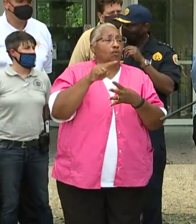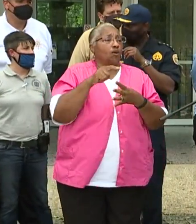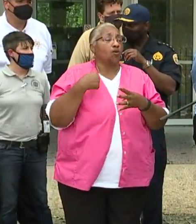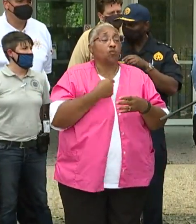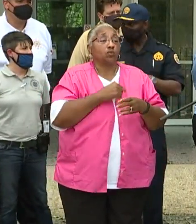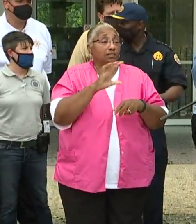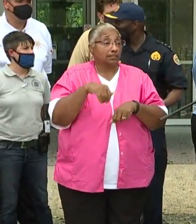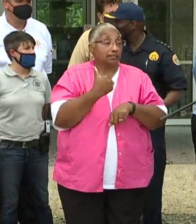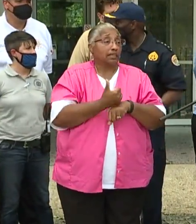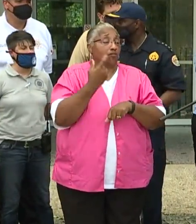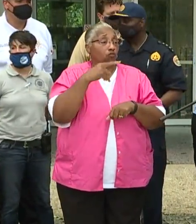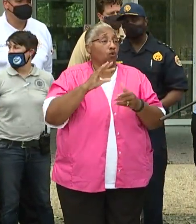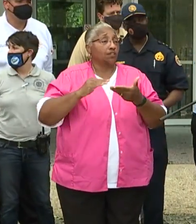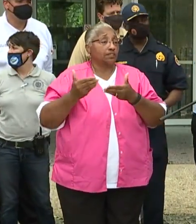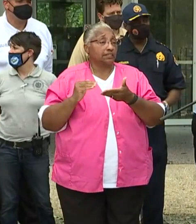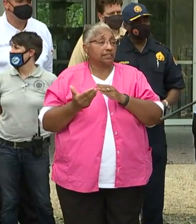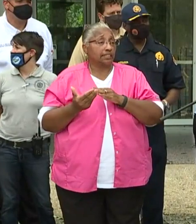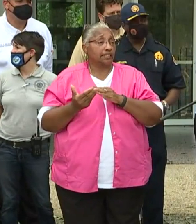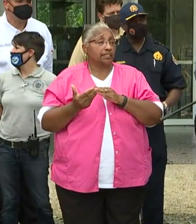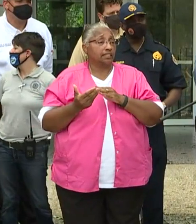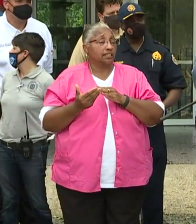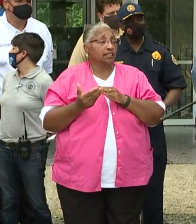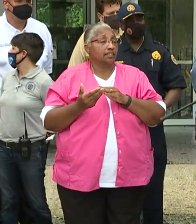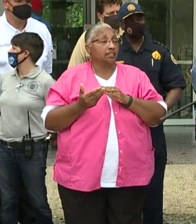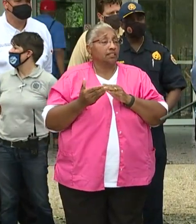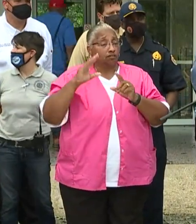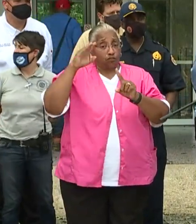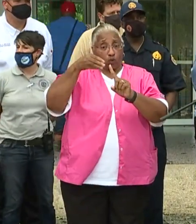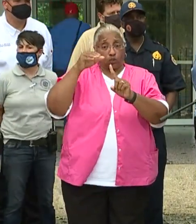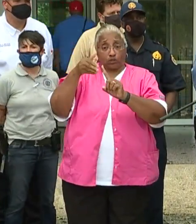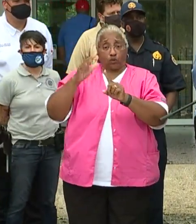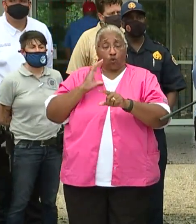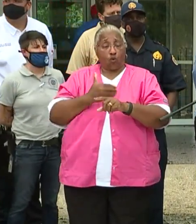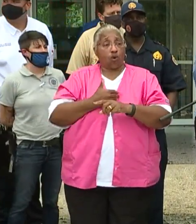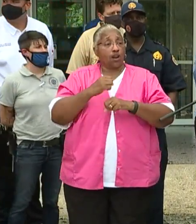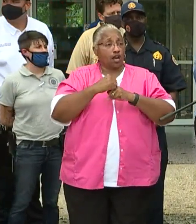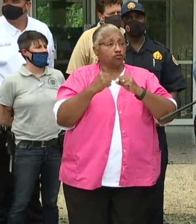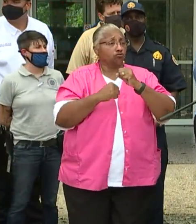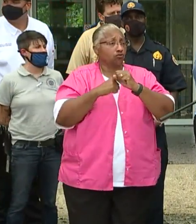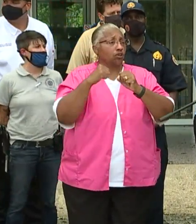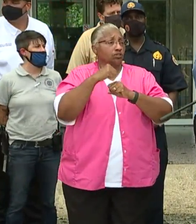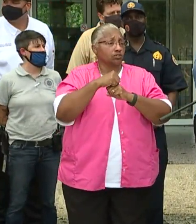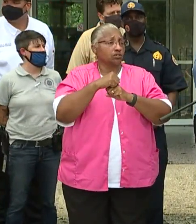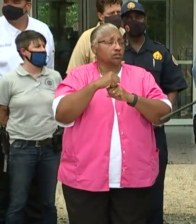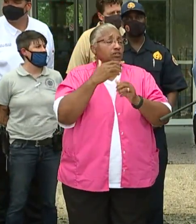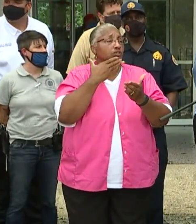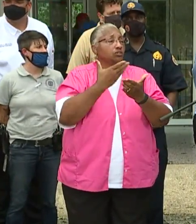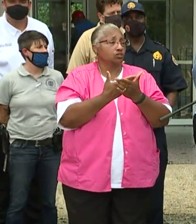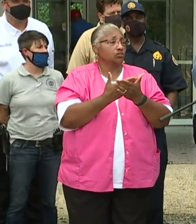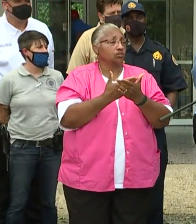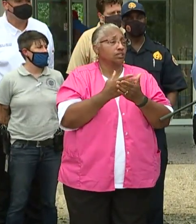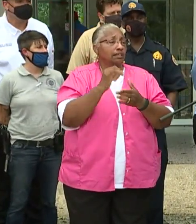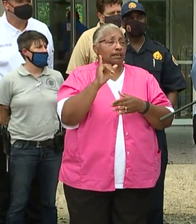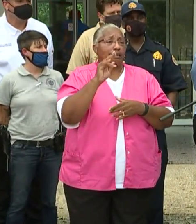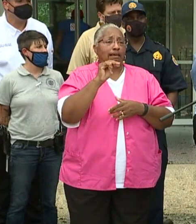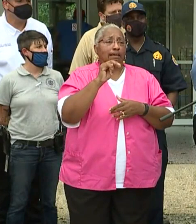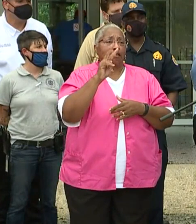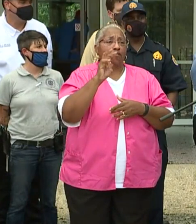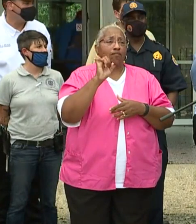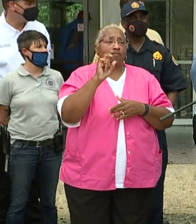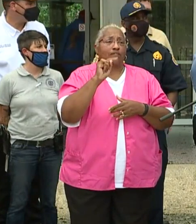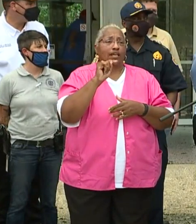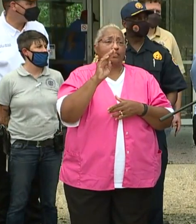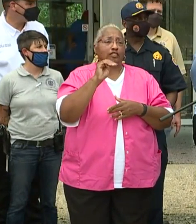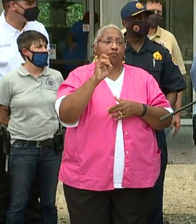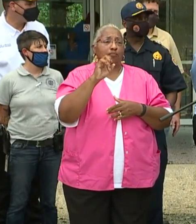this city relative to our infrastructure have proven to be good investments, and in partnership, of course,